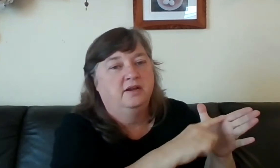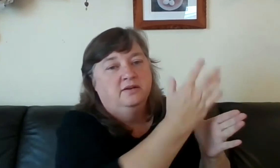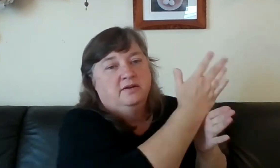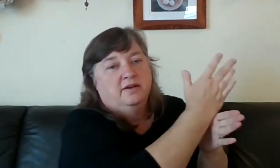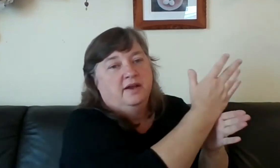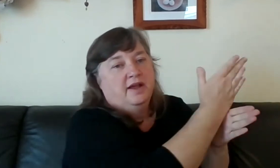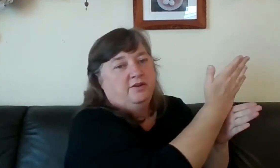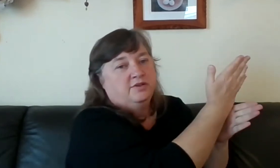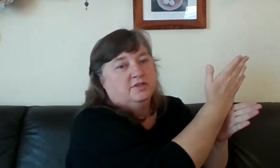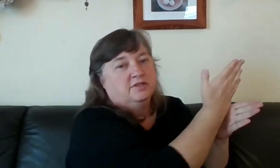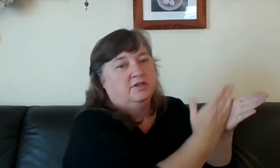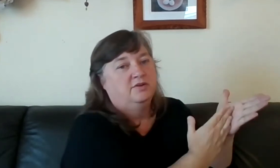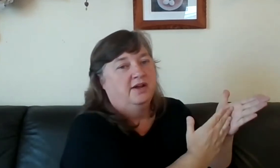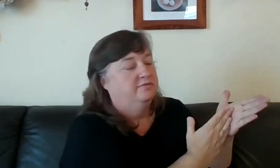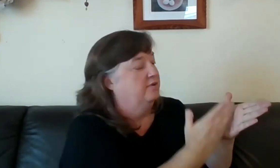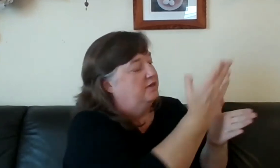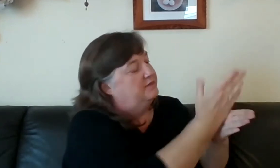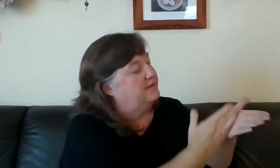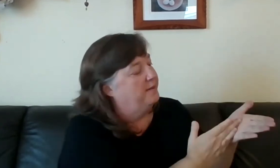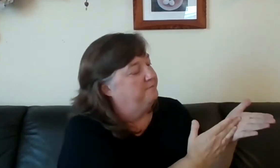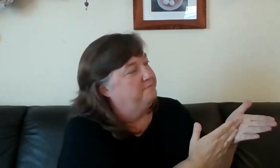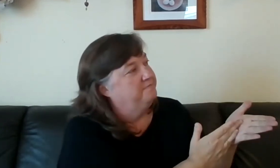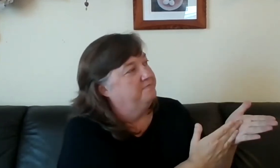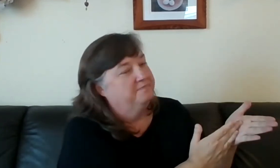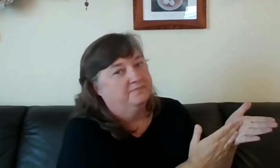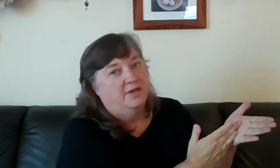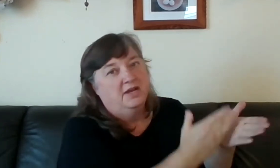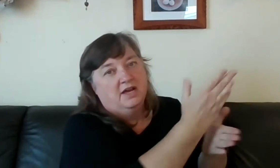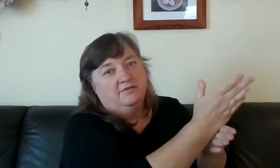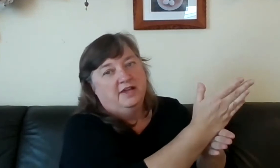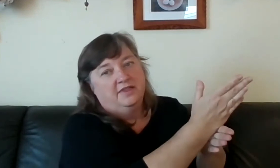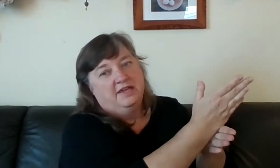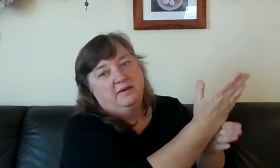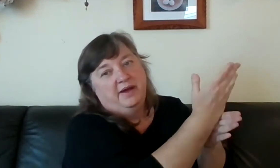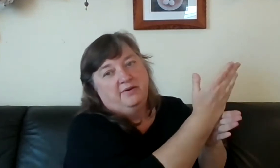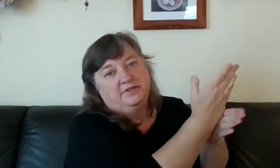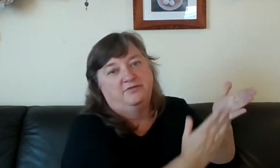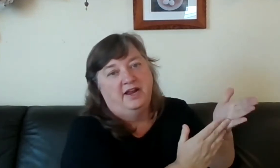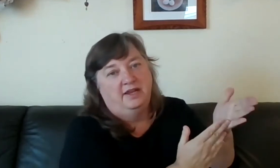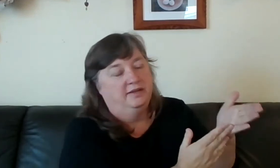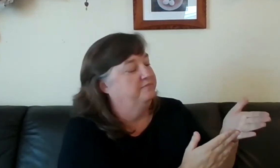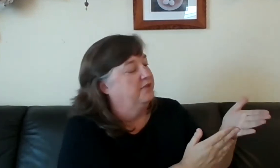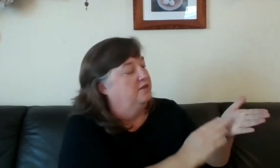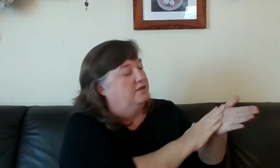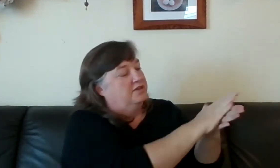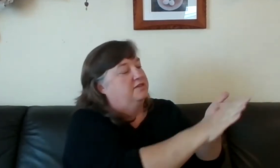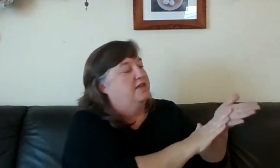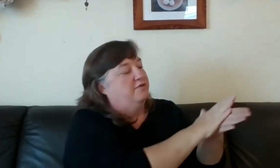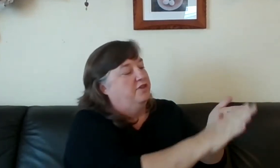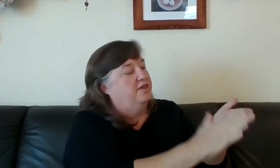here, and you just go down. Some. Kind of like thinking about dividing. This is everything,